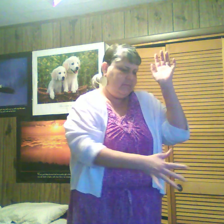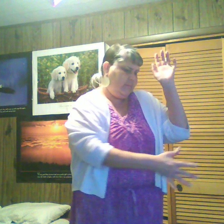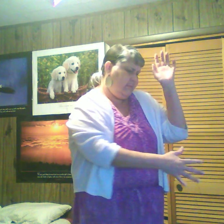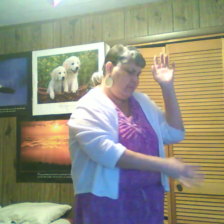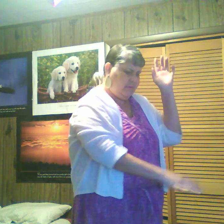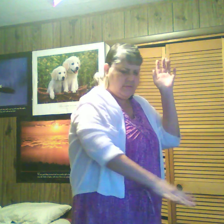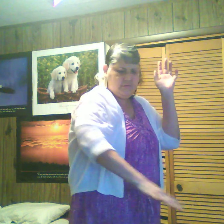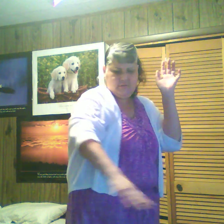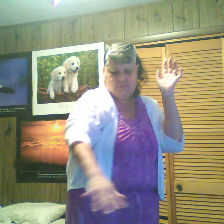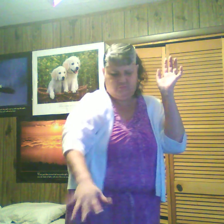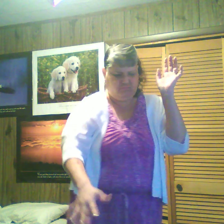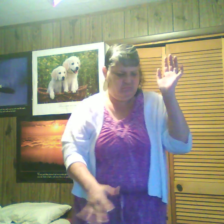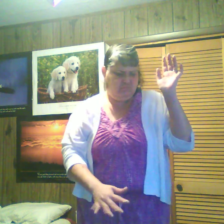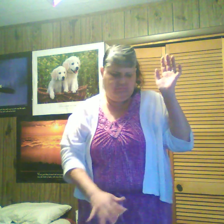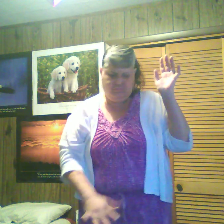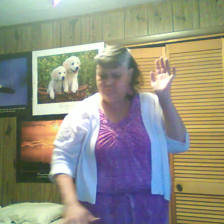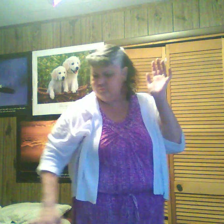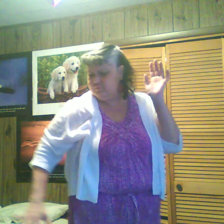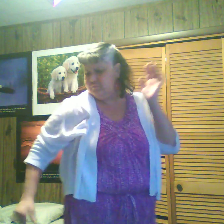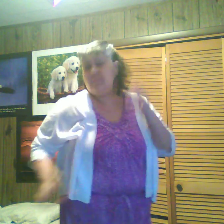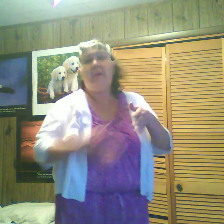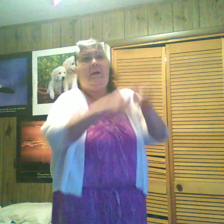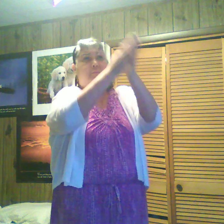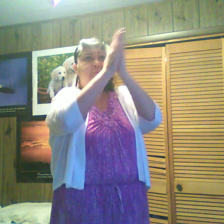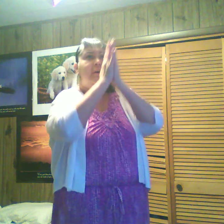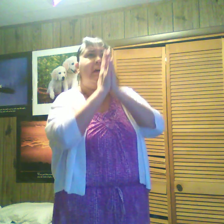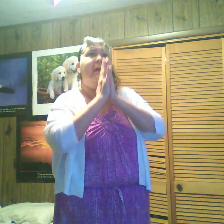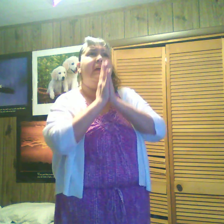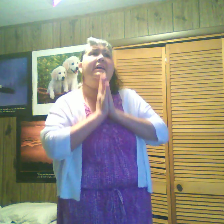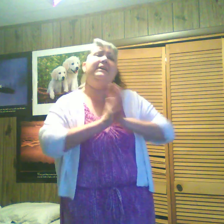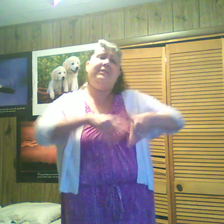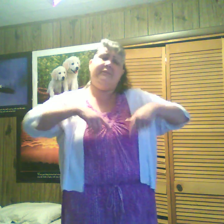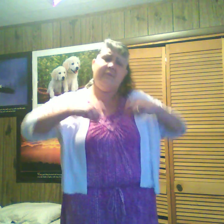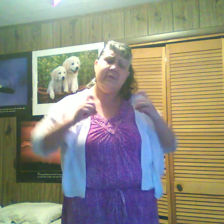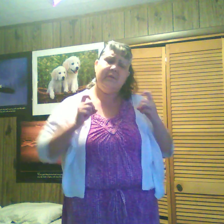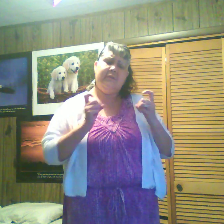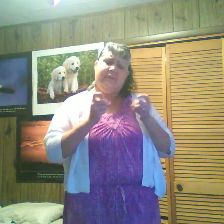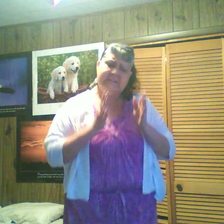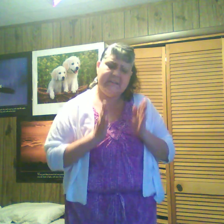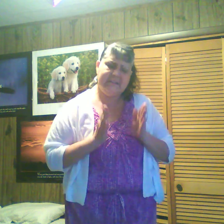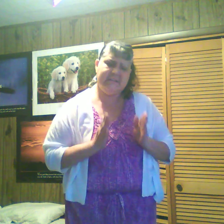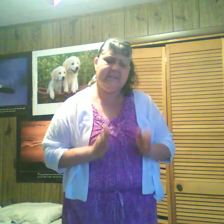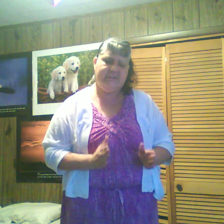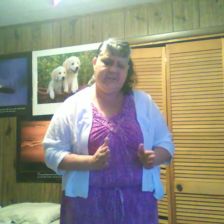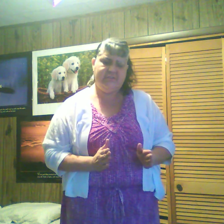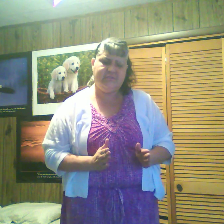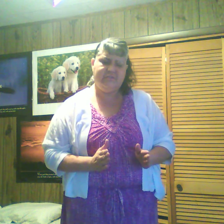blood, blessed Redeemer, praying for sinners,